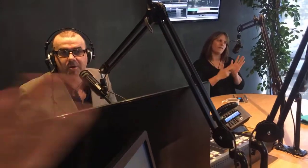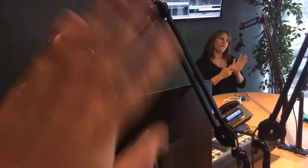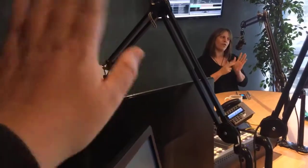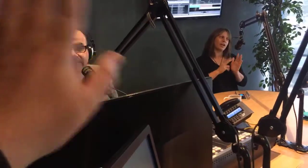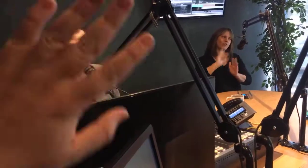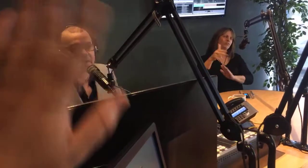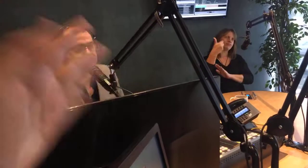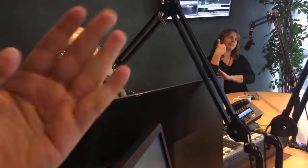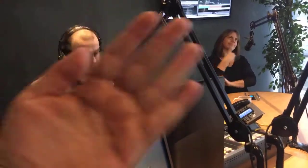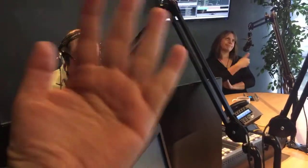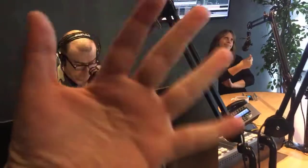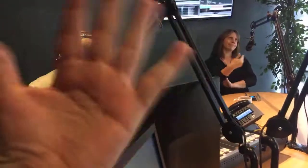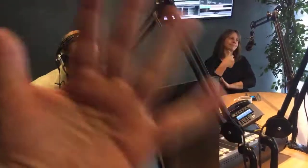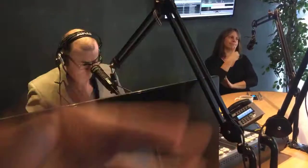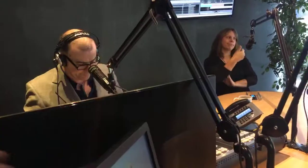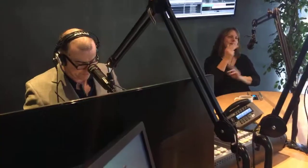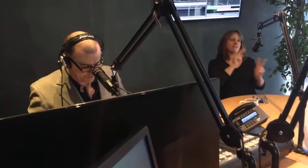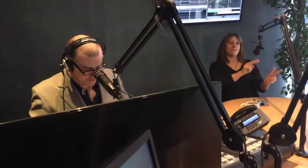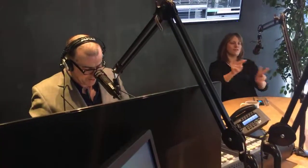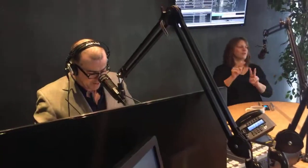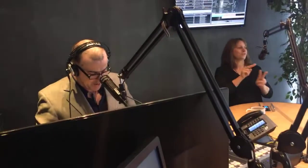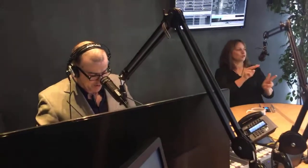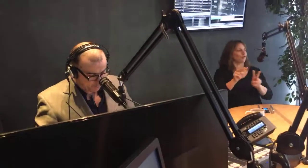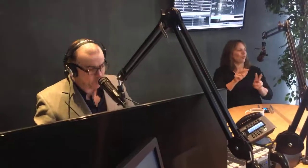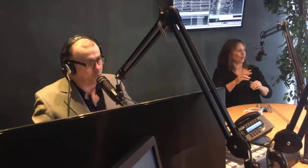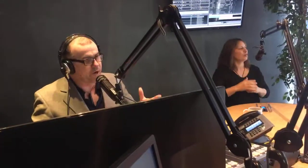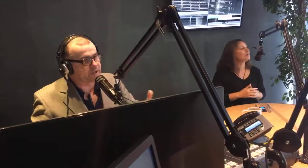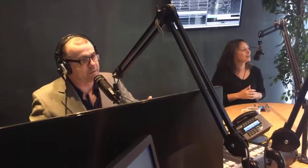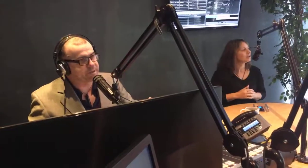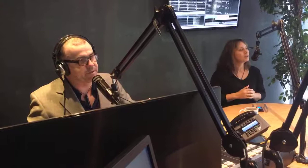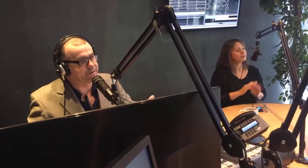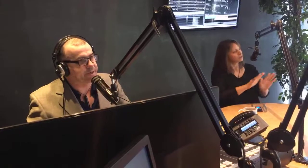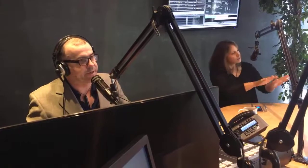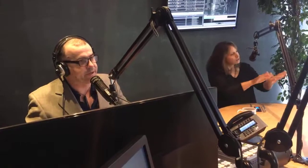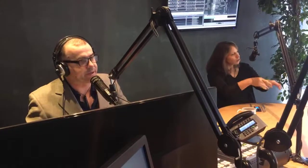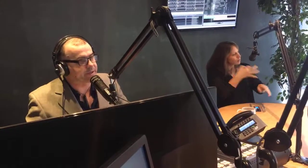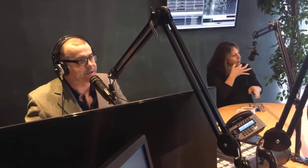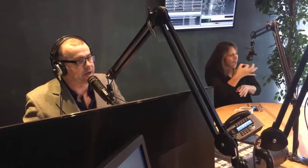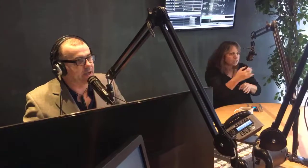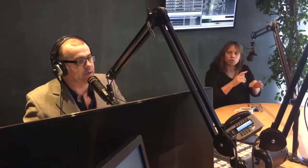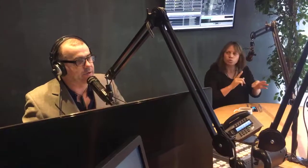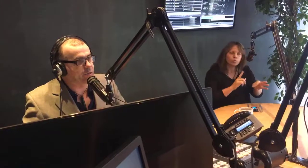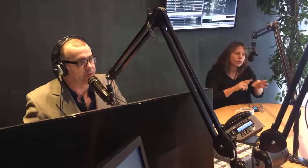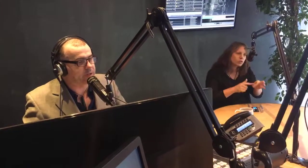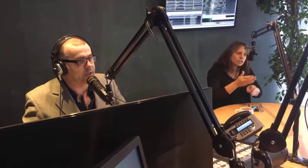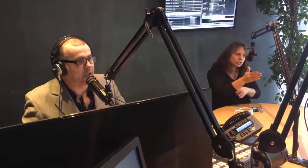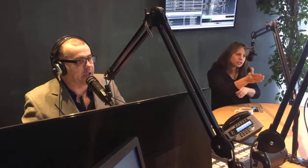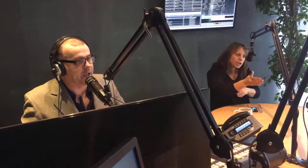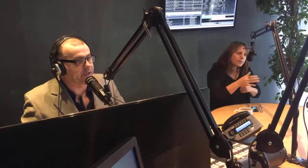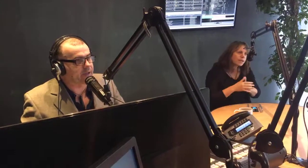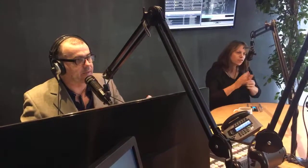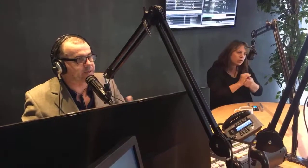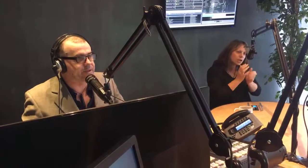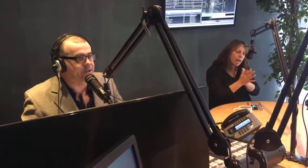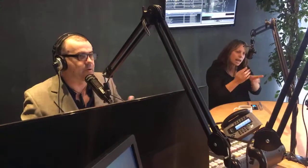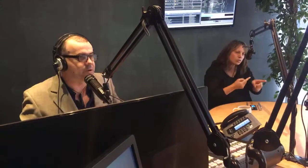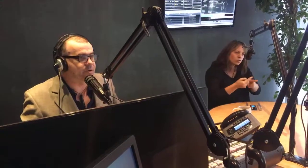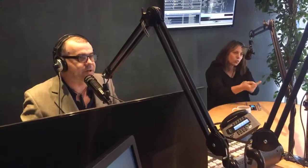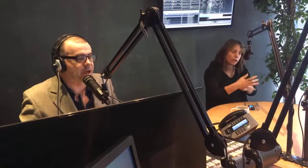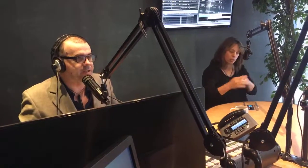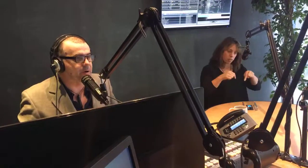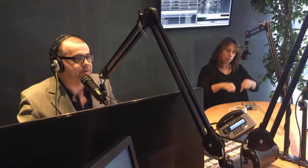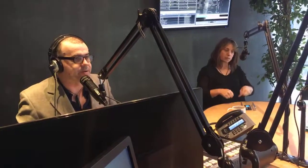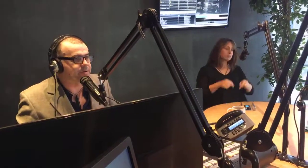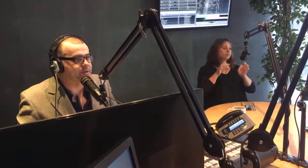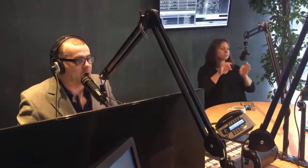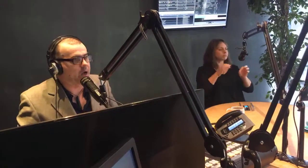making this possible from a visual point of view. When it comes to New Zealand Sign Language Week, this is an